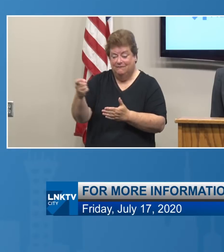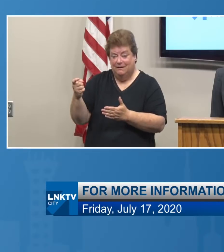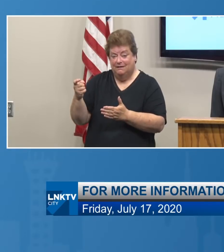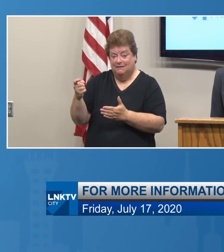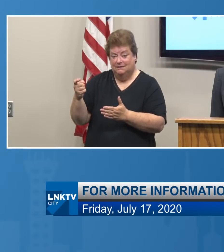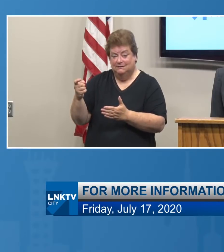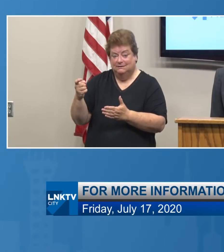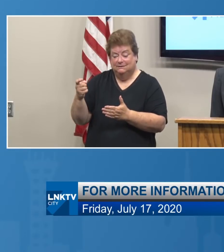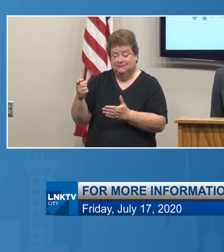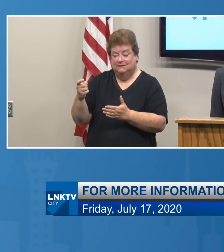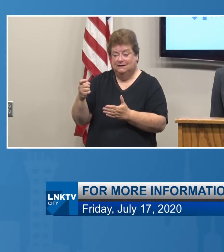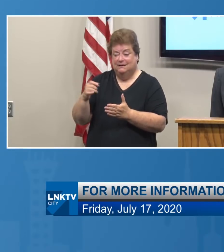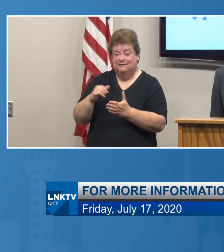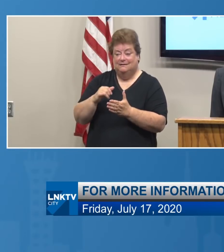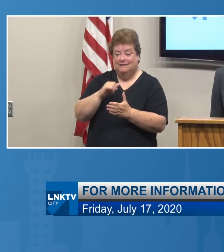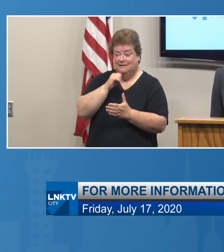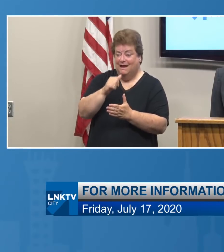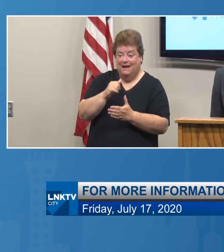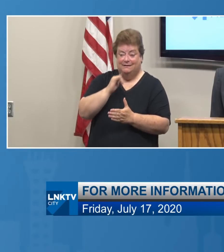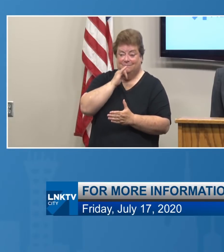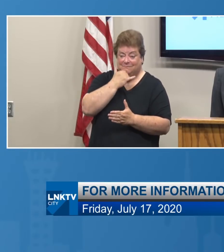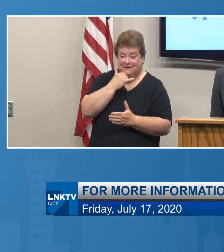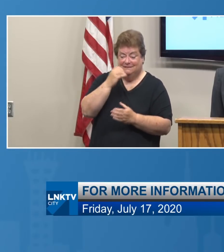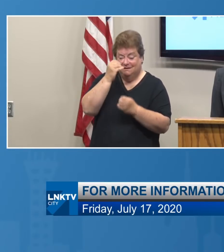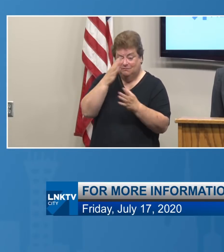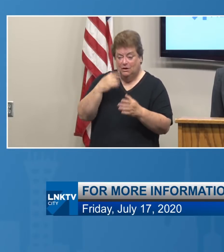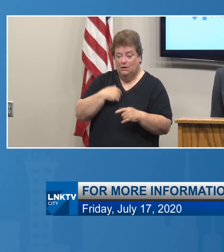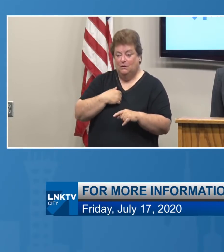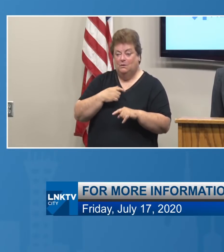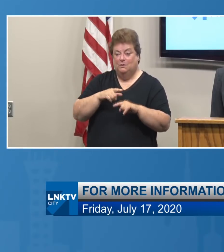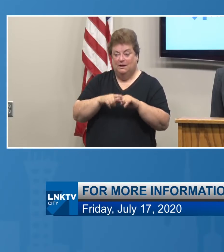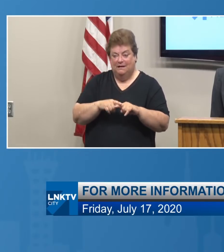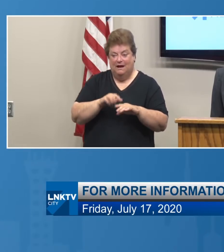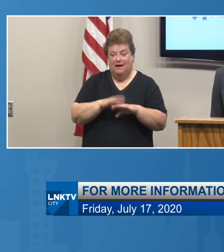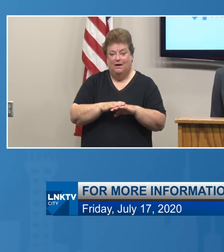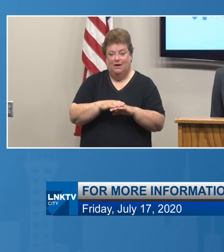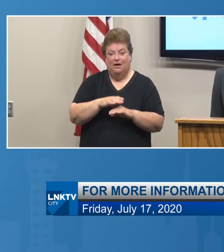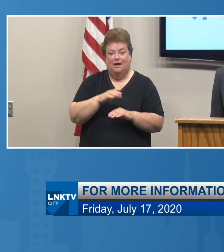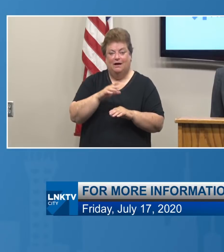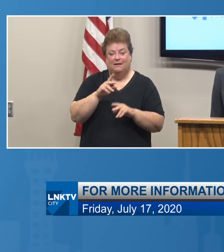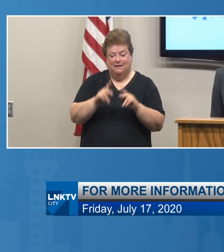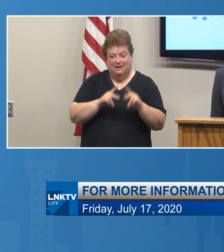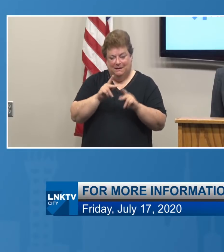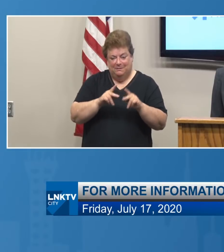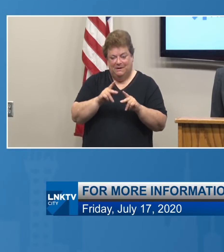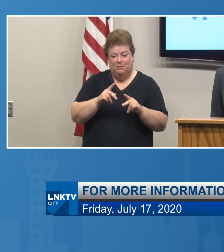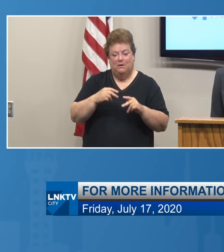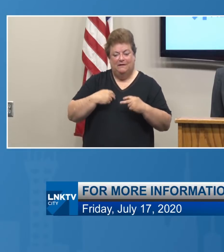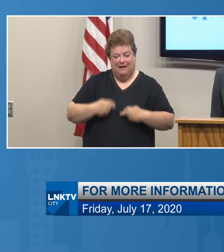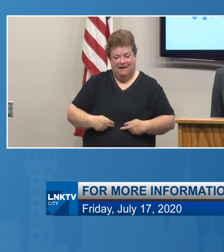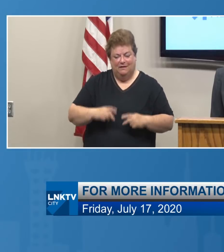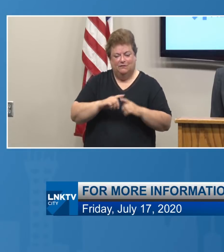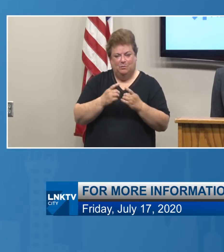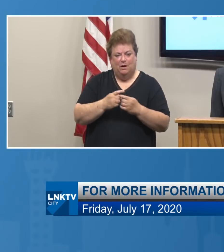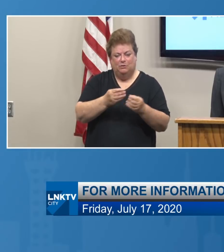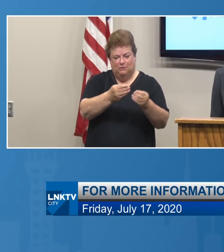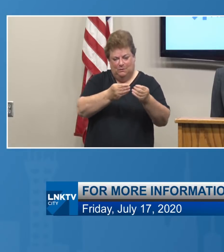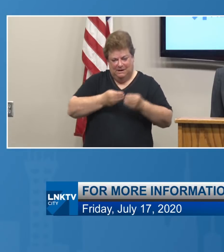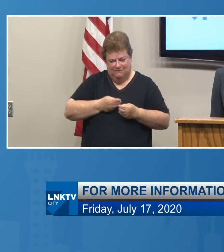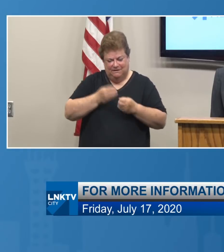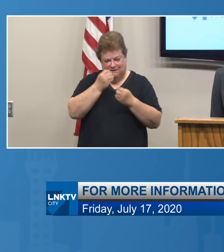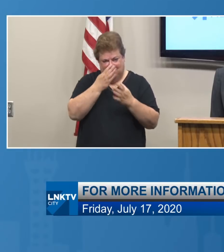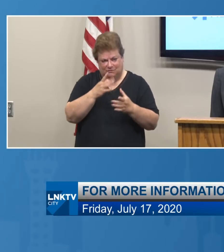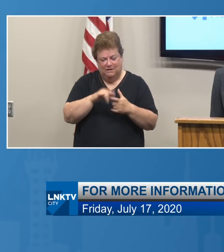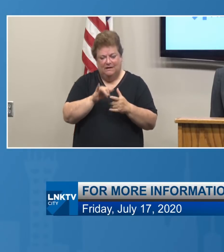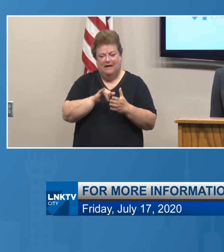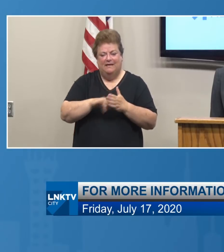is not misinformation, because we rely on CDC and we rely on the local health department to give us the information that they